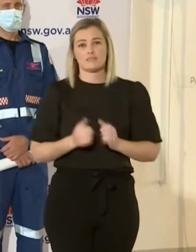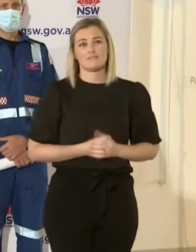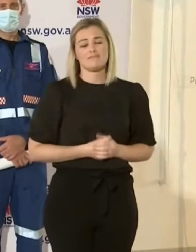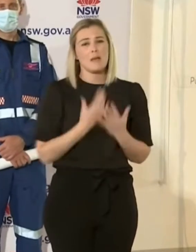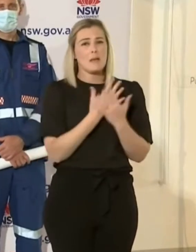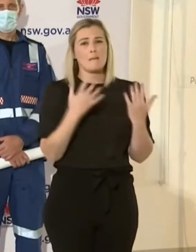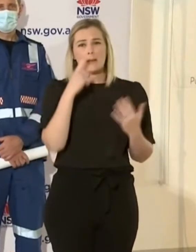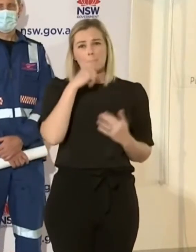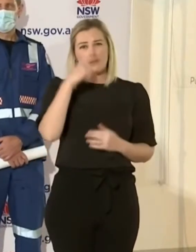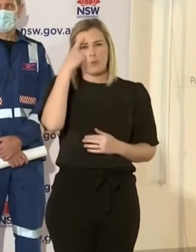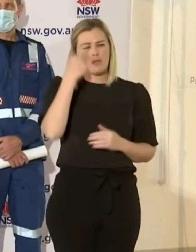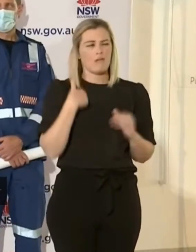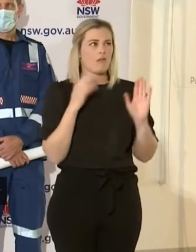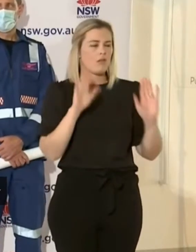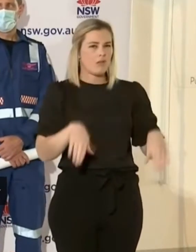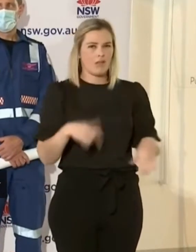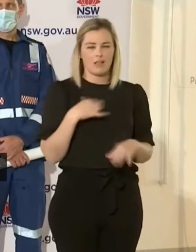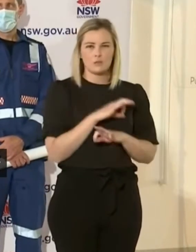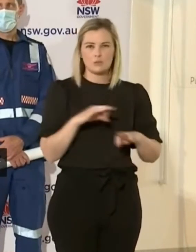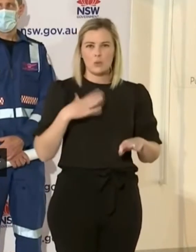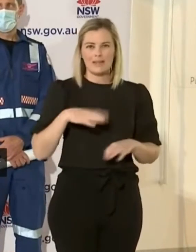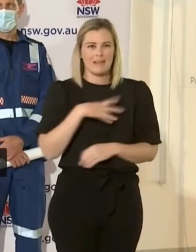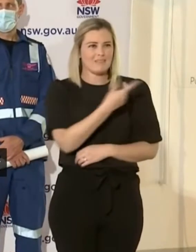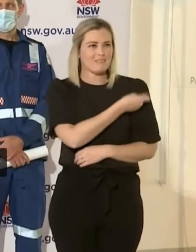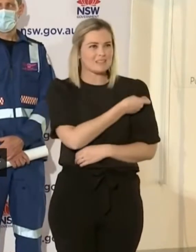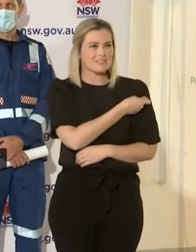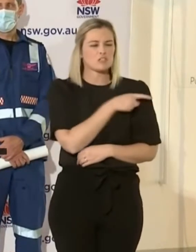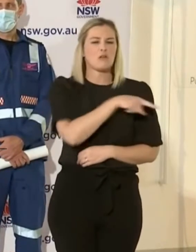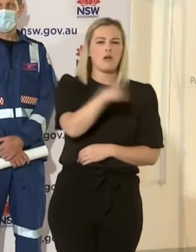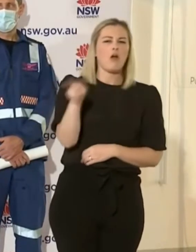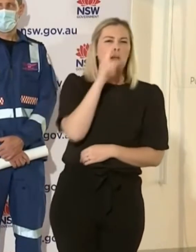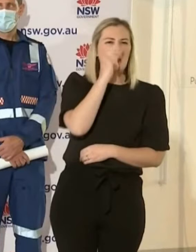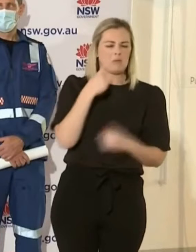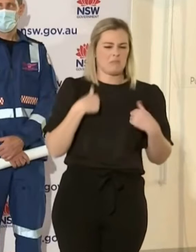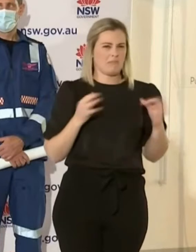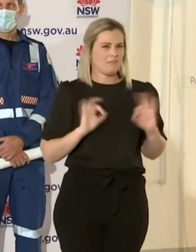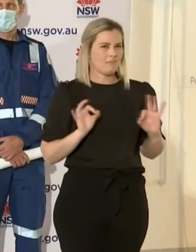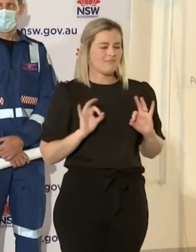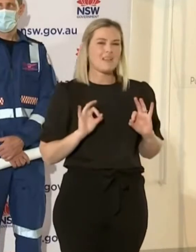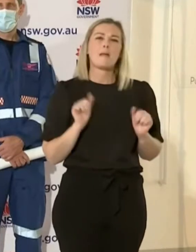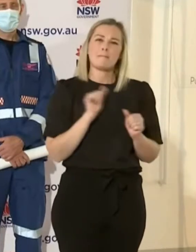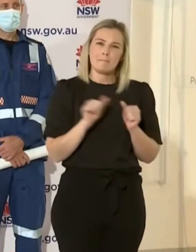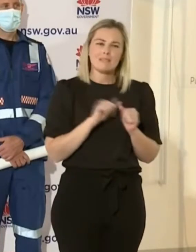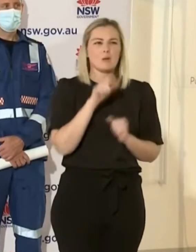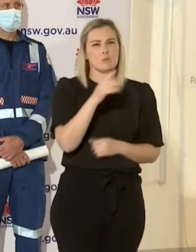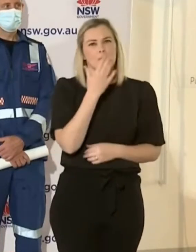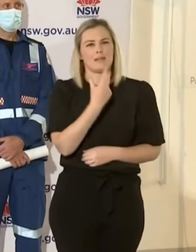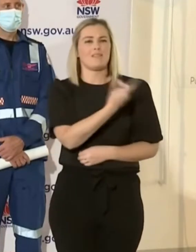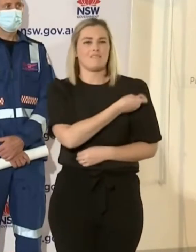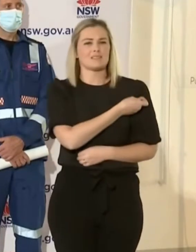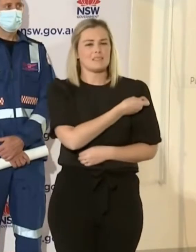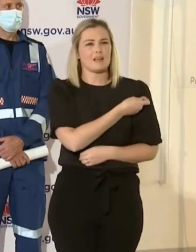do it, somebody else can do it to keep me safe. It's actually an obligation on all of us. Keep everybody safe by going and getting vaccinated.